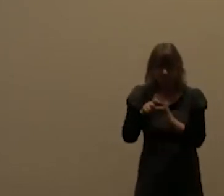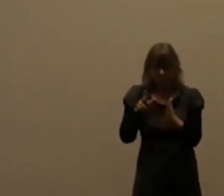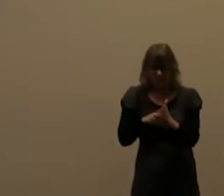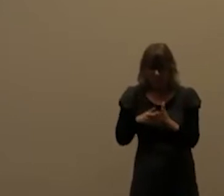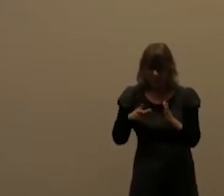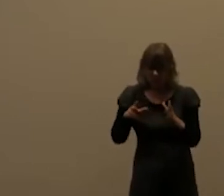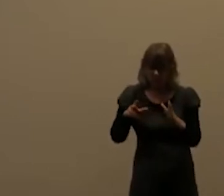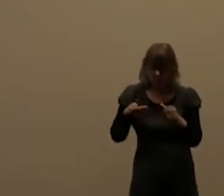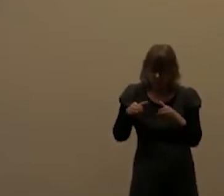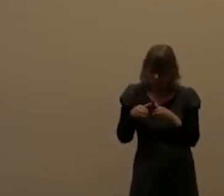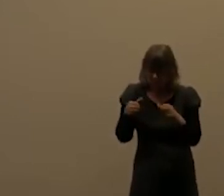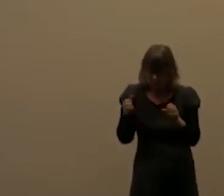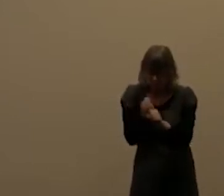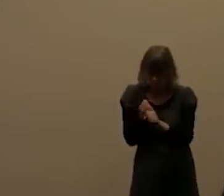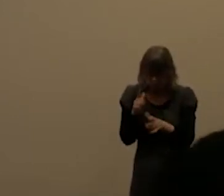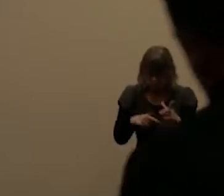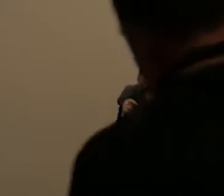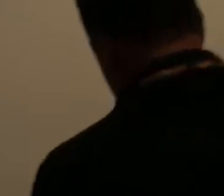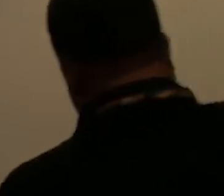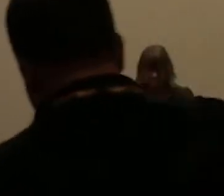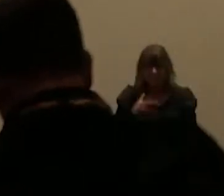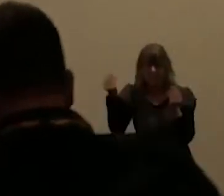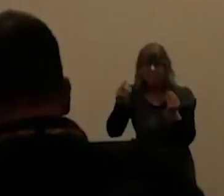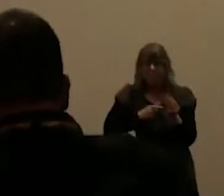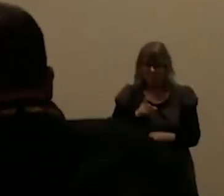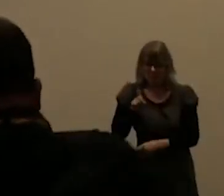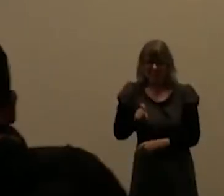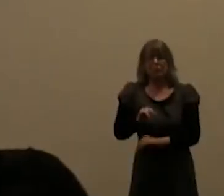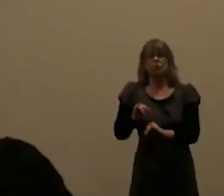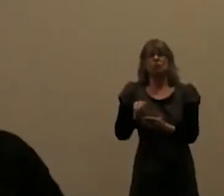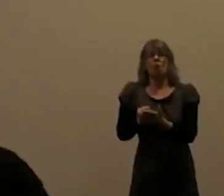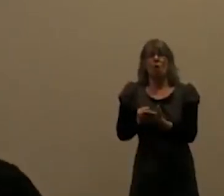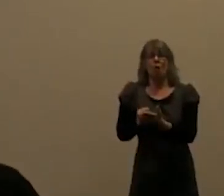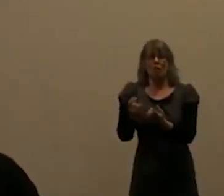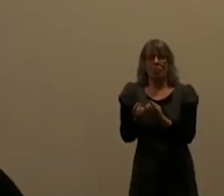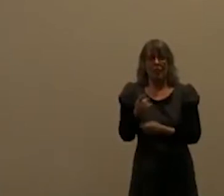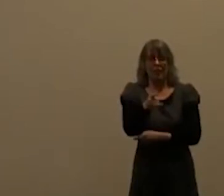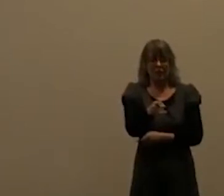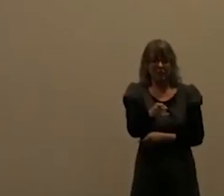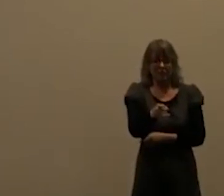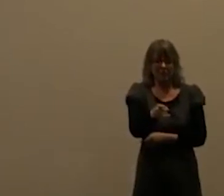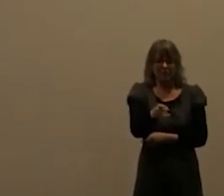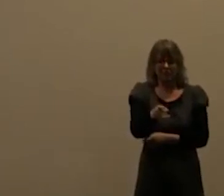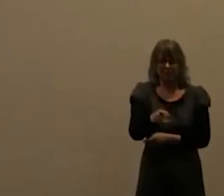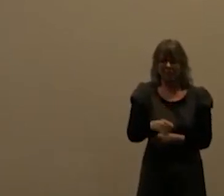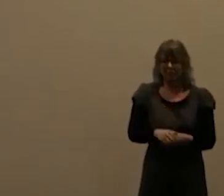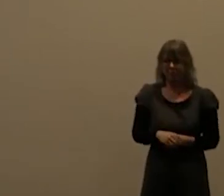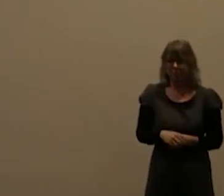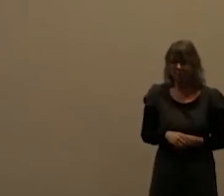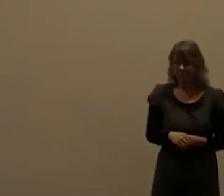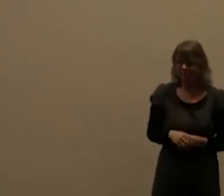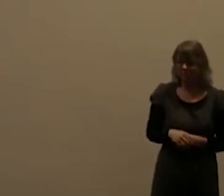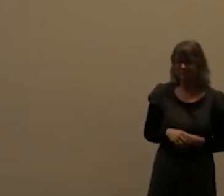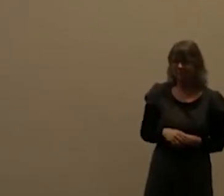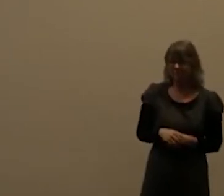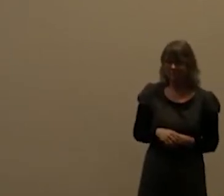think that's a good point. I know someone in the audience that probably has a lot to say about that too, that we could give that feedback back. Yeah, we know who to yell at for that.